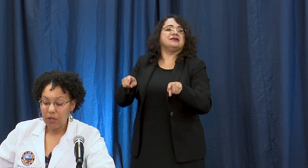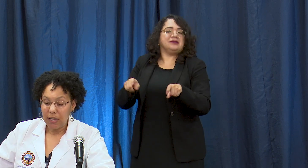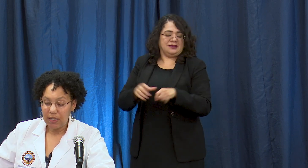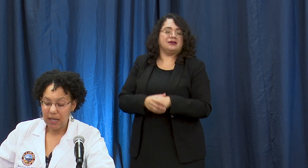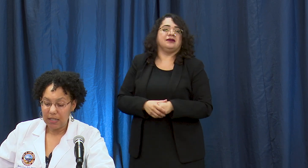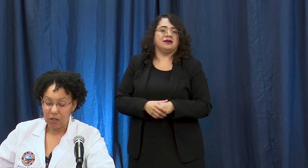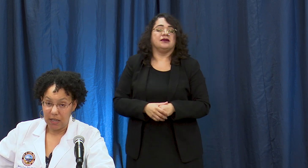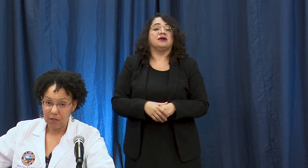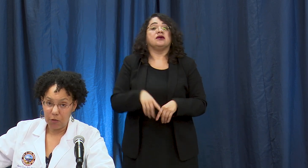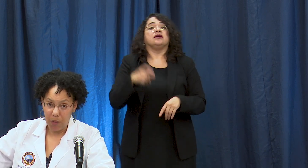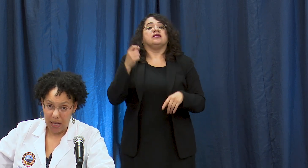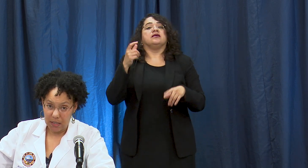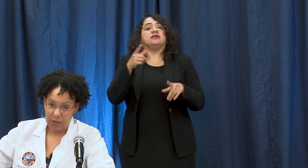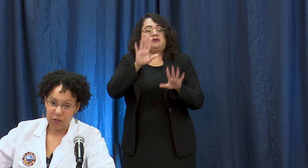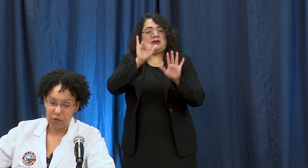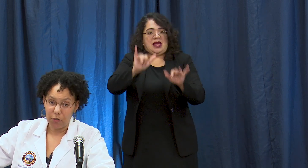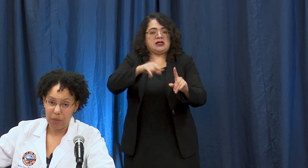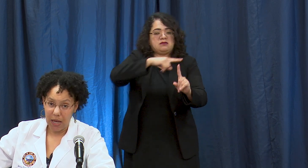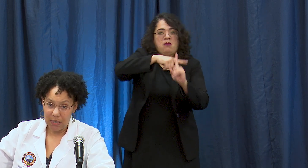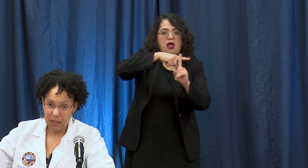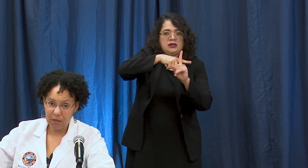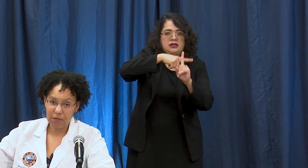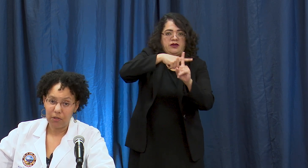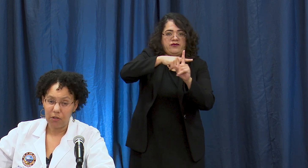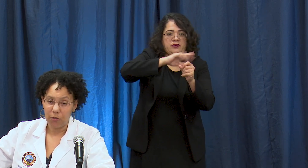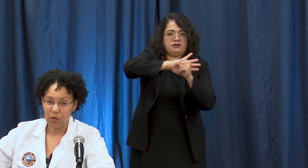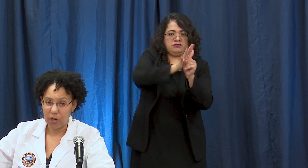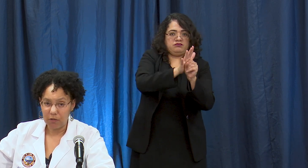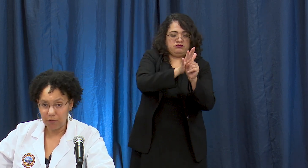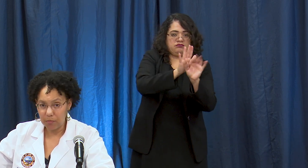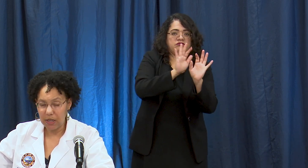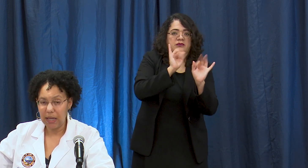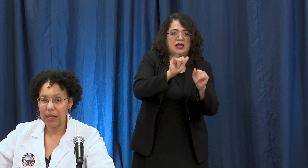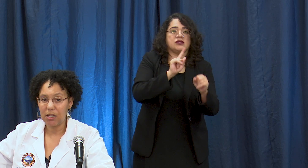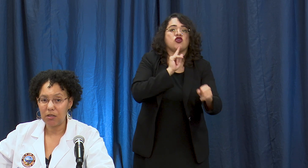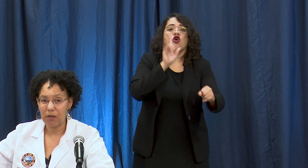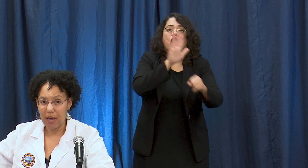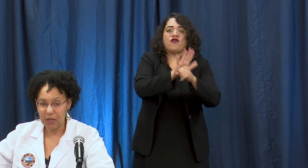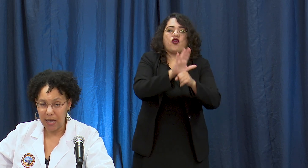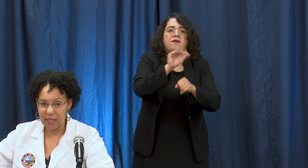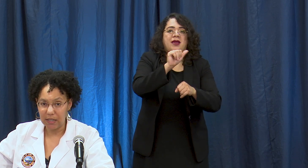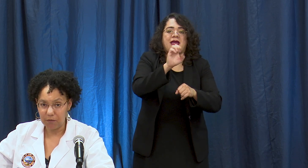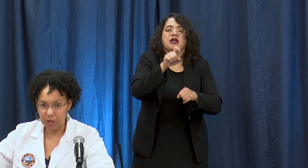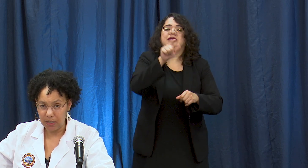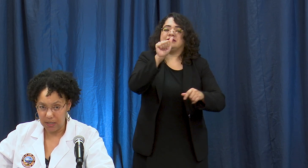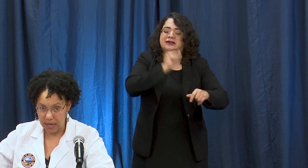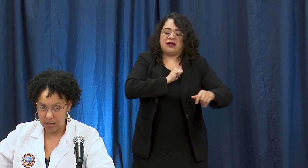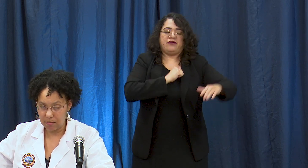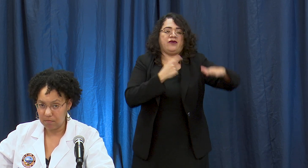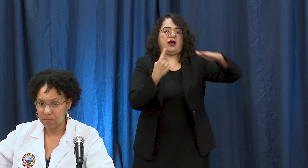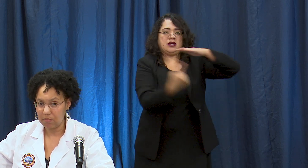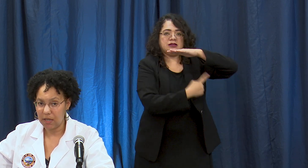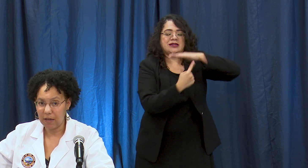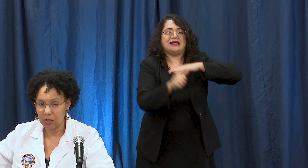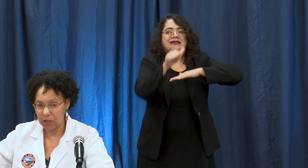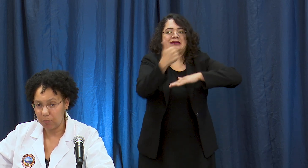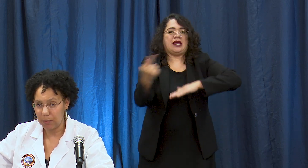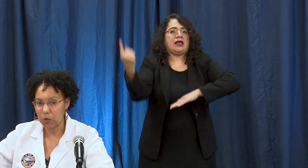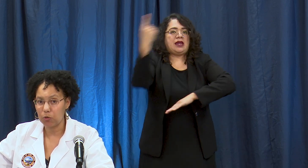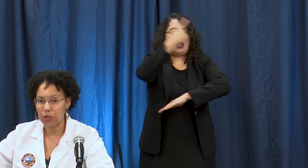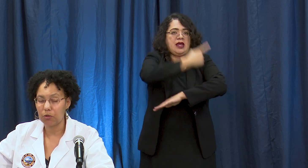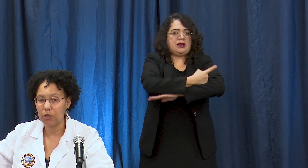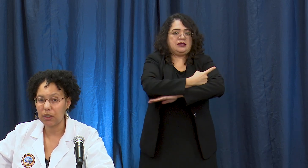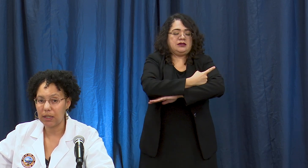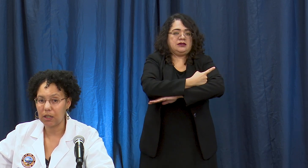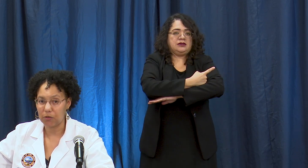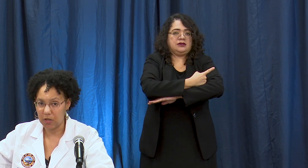So if you take a test, so that's if you're positive. So if you're positive, you are a confirmed case, you have to isolate for 10 days. And you have to tell